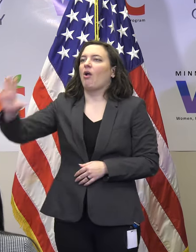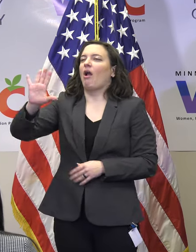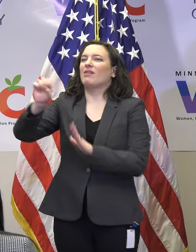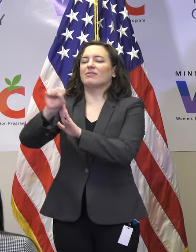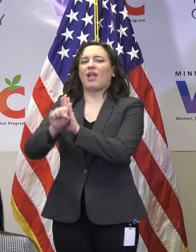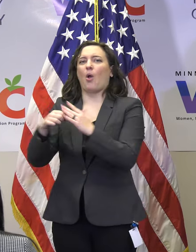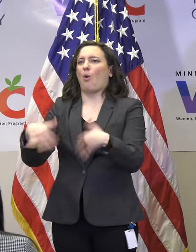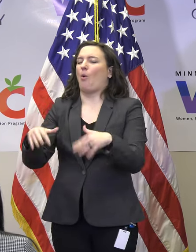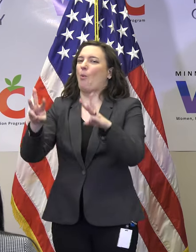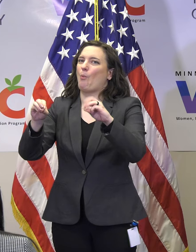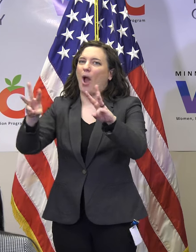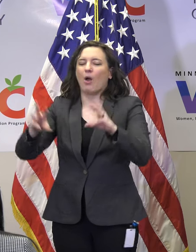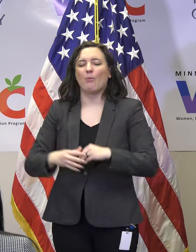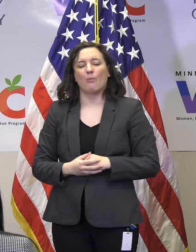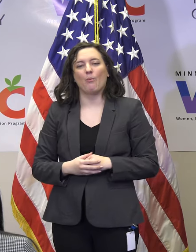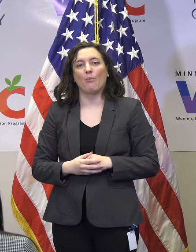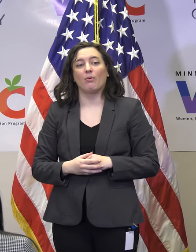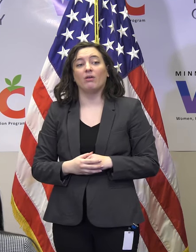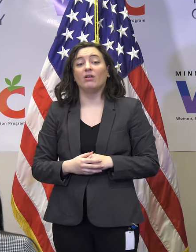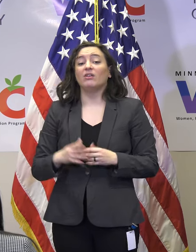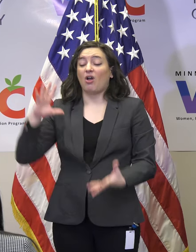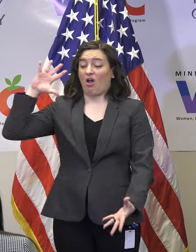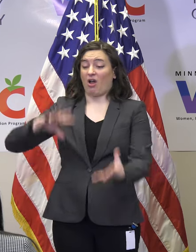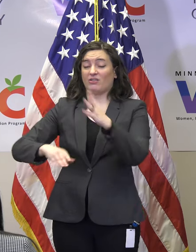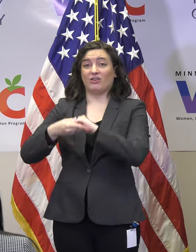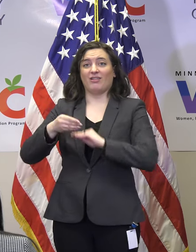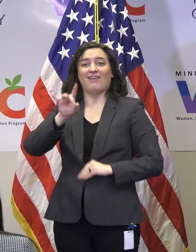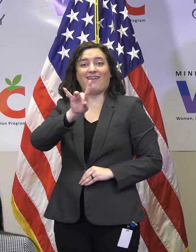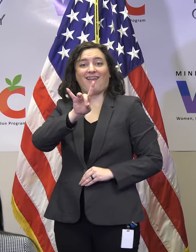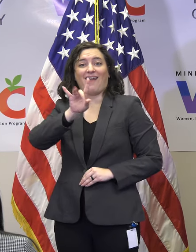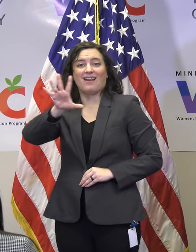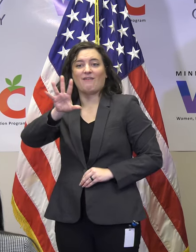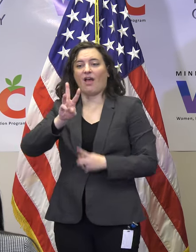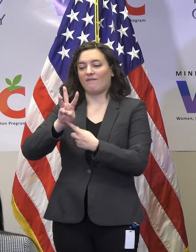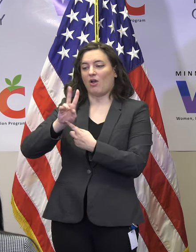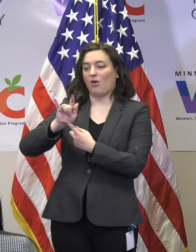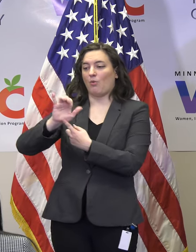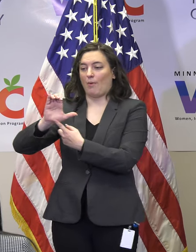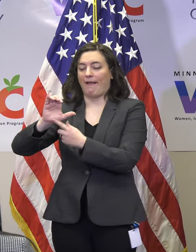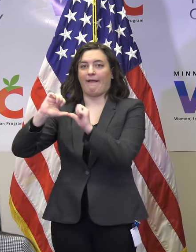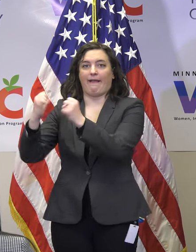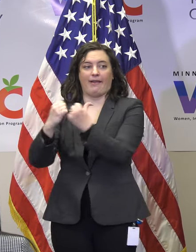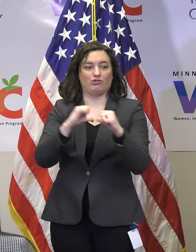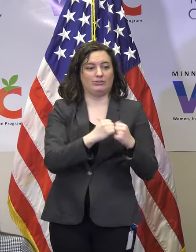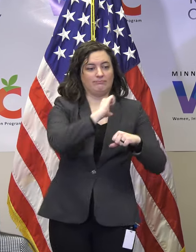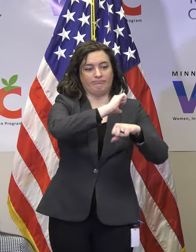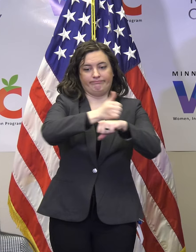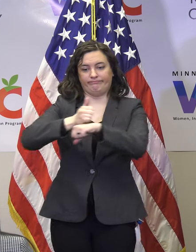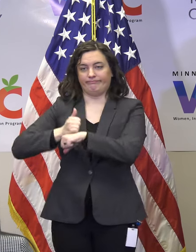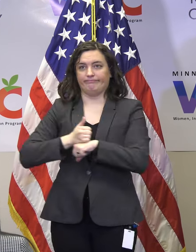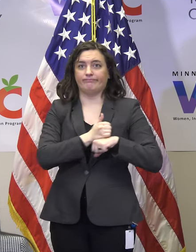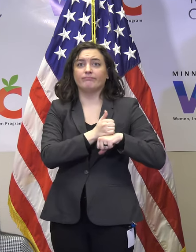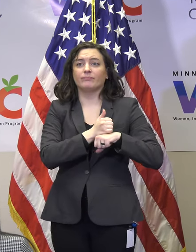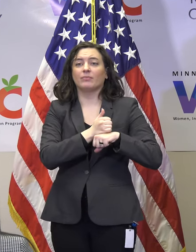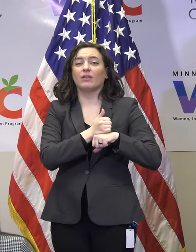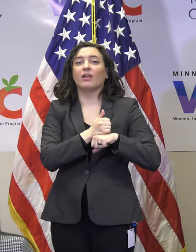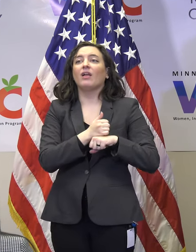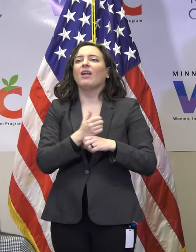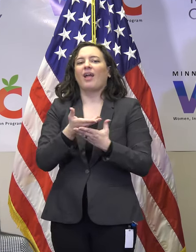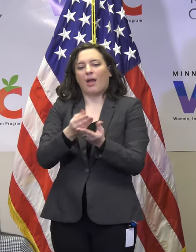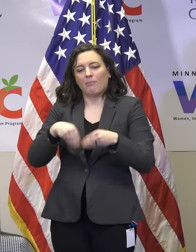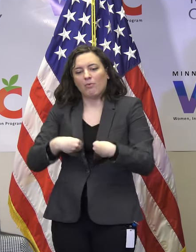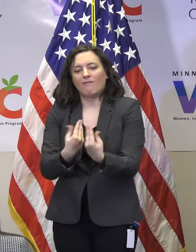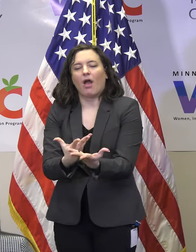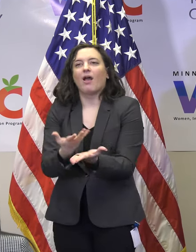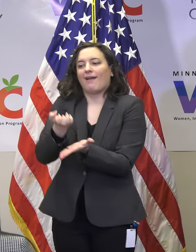85 WIC agencies. They're operating 230 clinics, as was mentioned, And they are providing economic